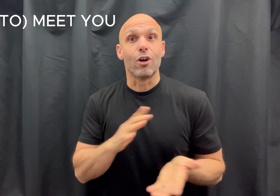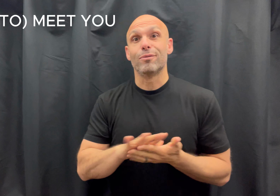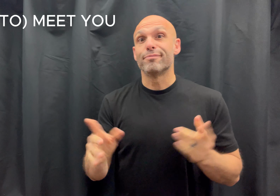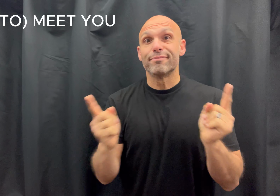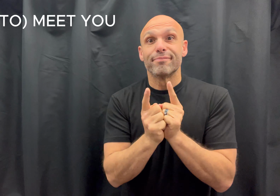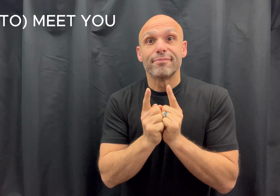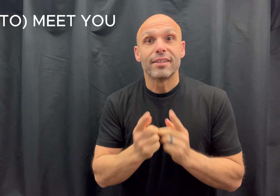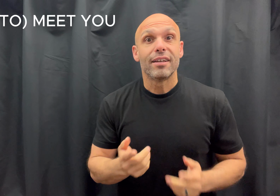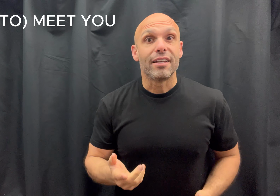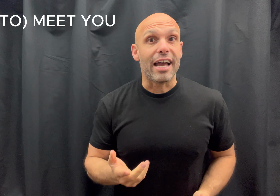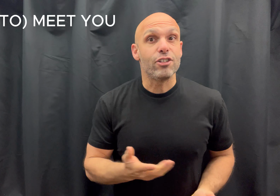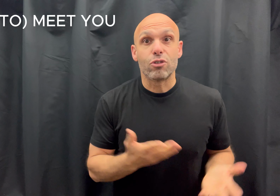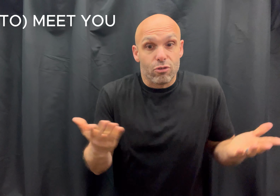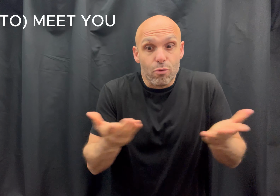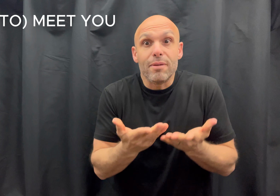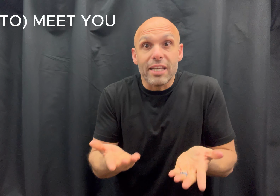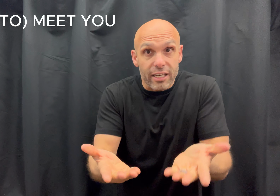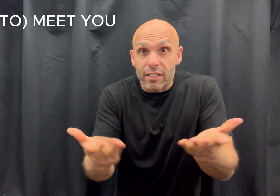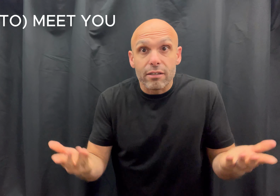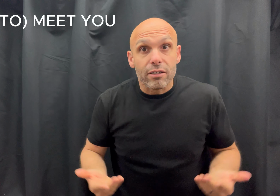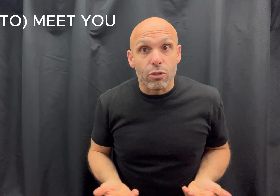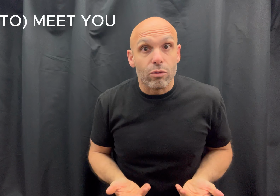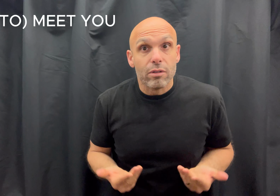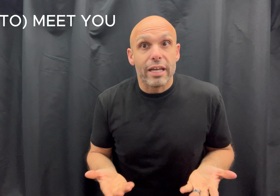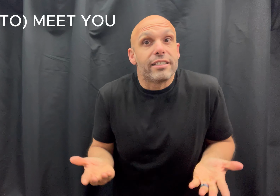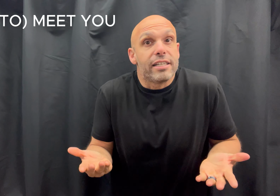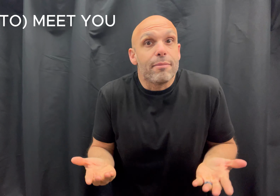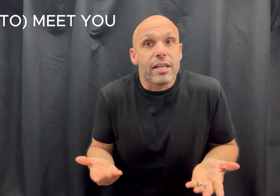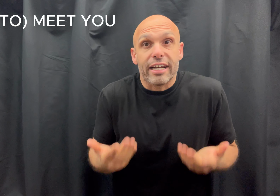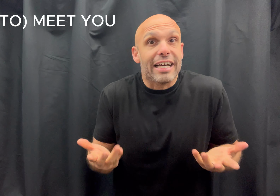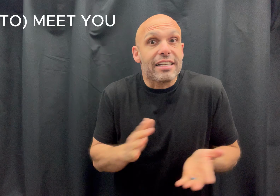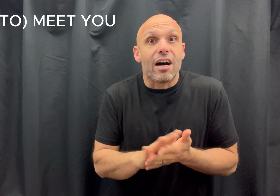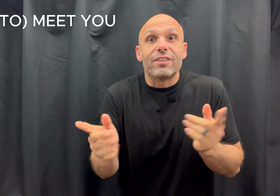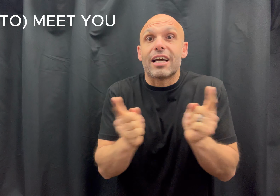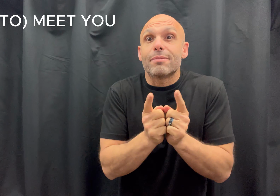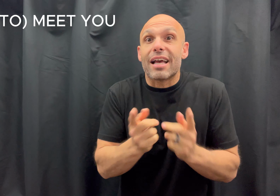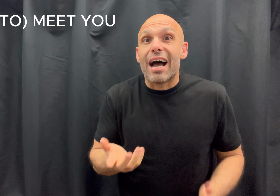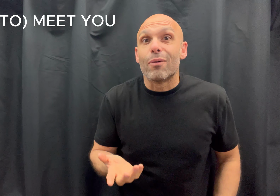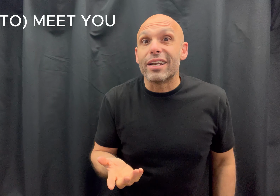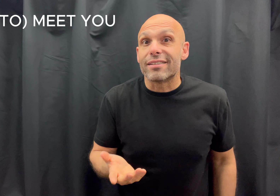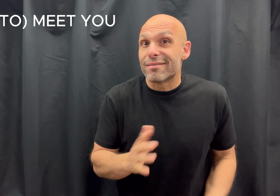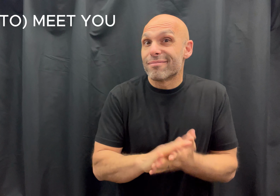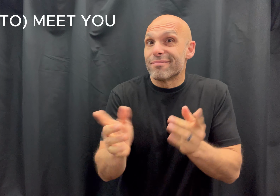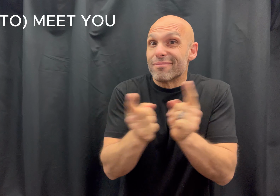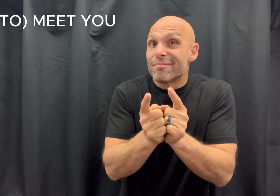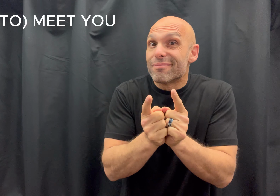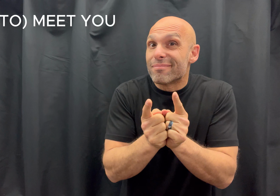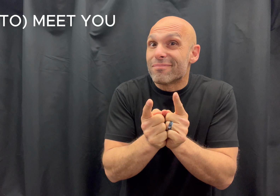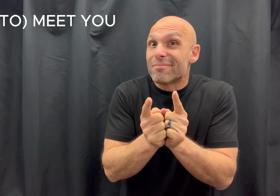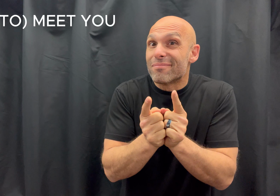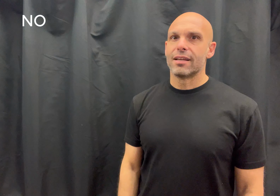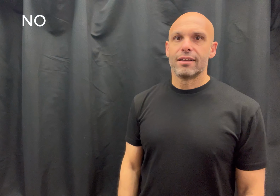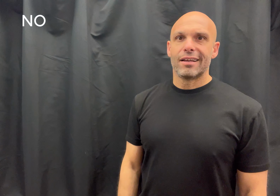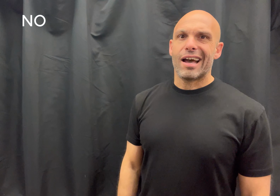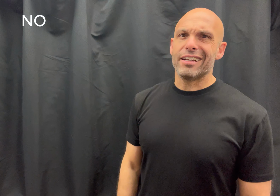Also, nice to be meeting you. It's the same sign, and that's oftentimes how it is. How do you tell